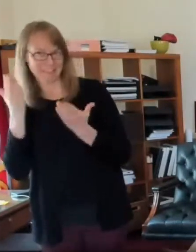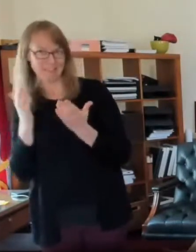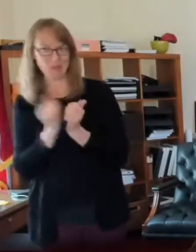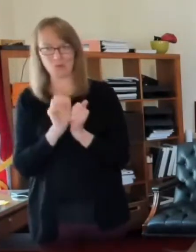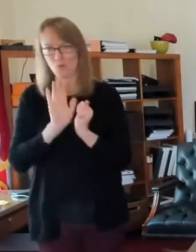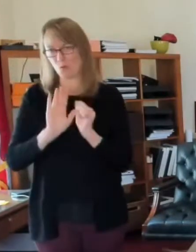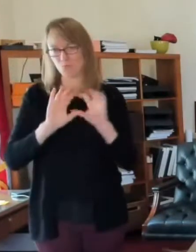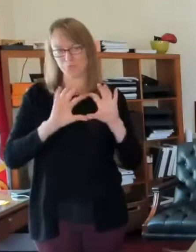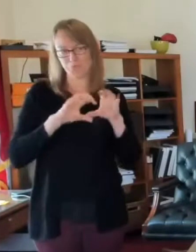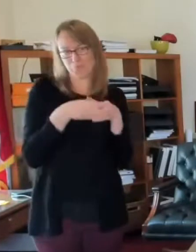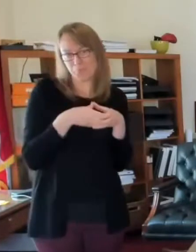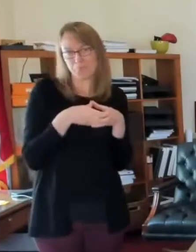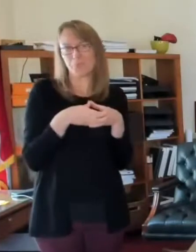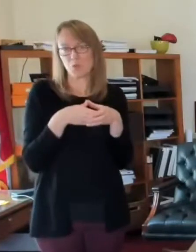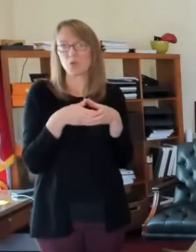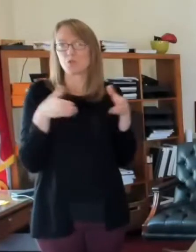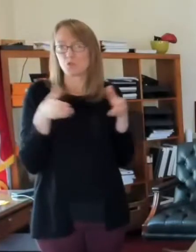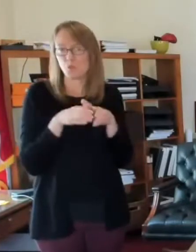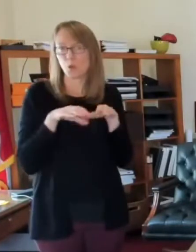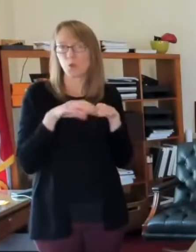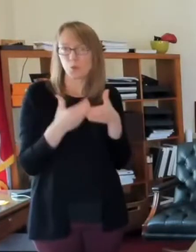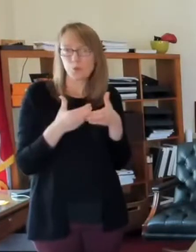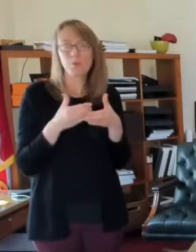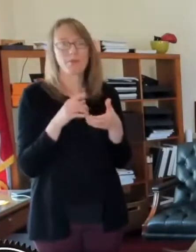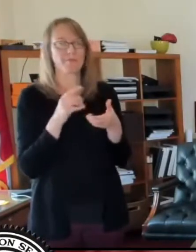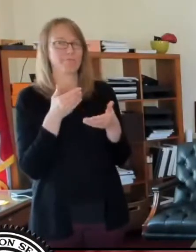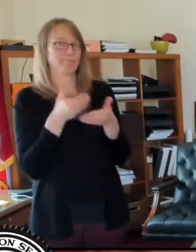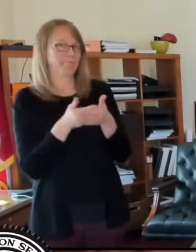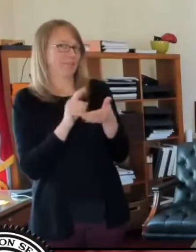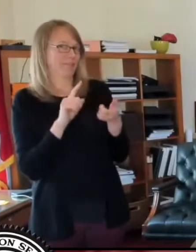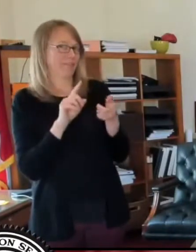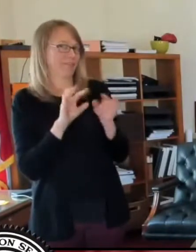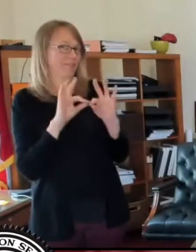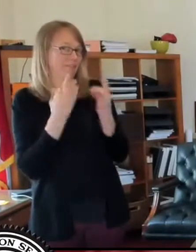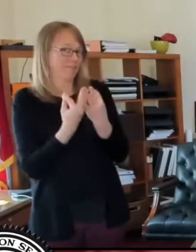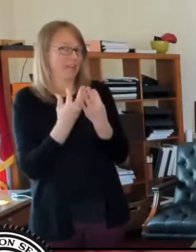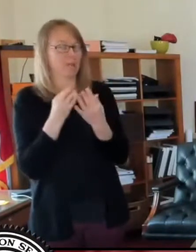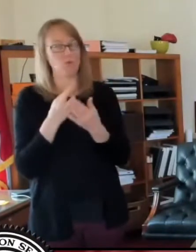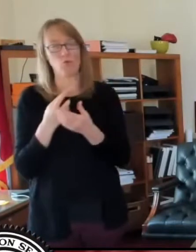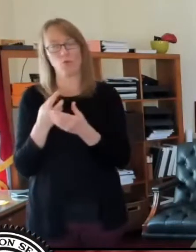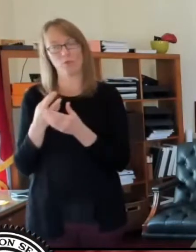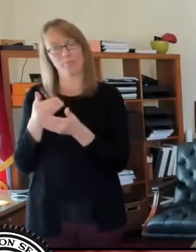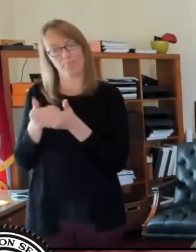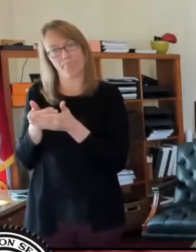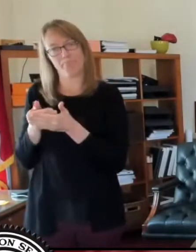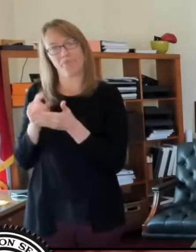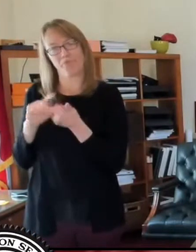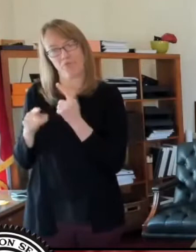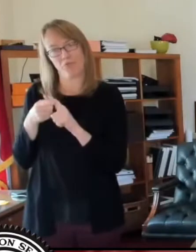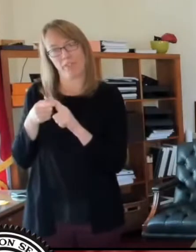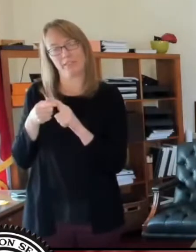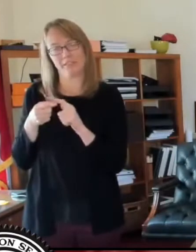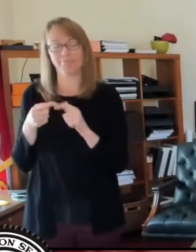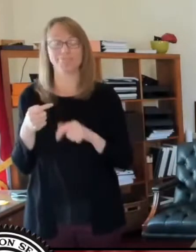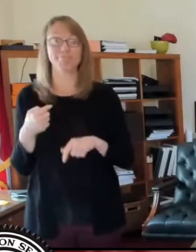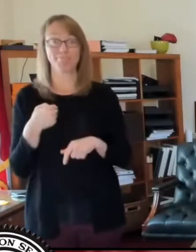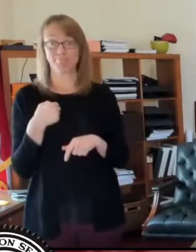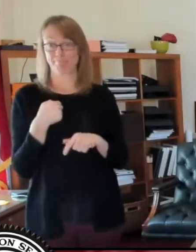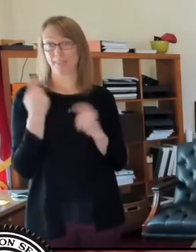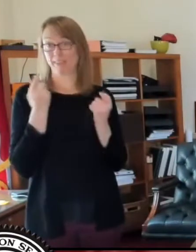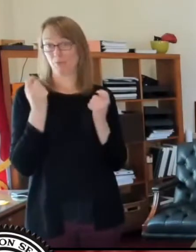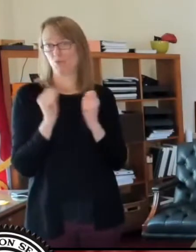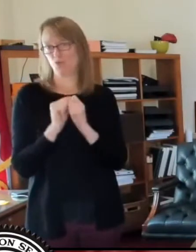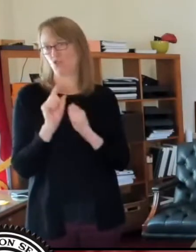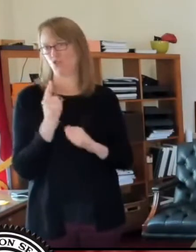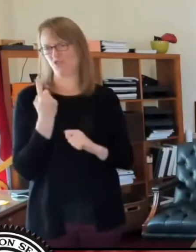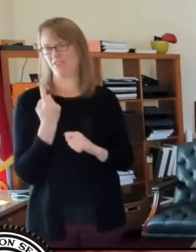your family, or your close group. I did. Just five of us at our